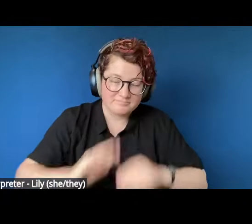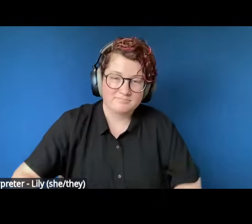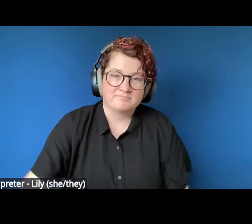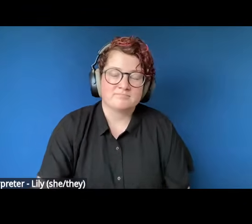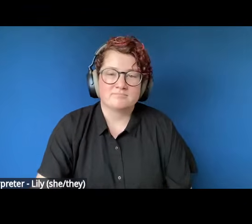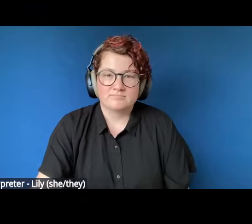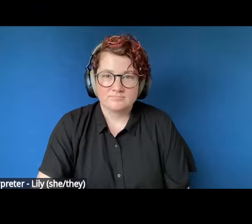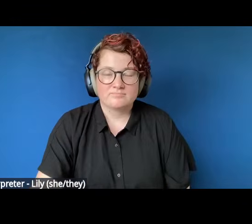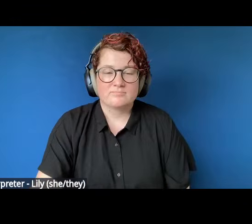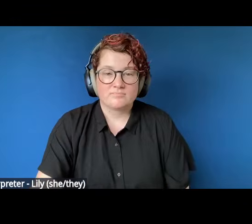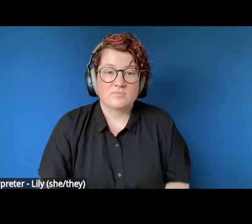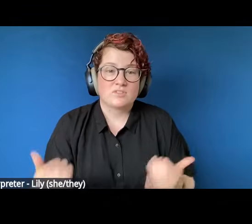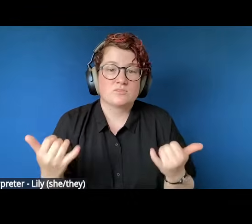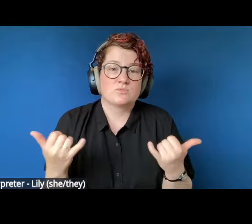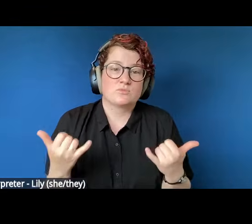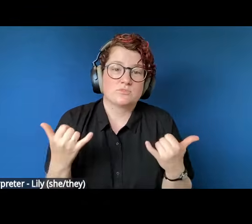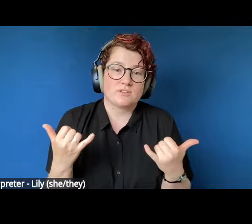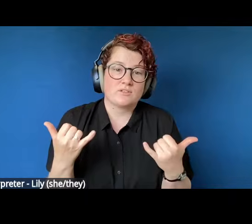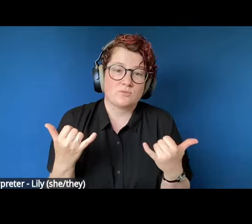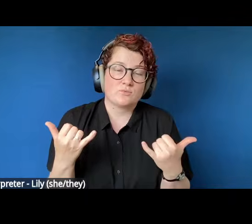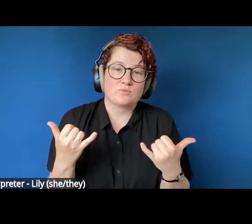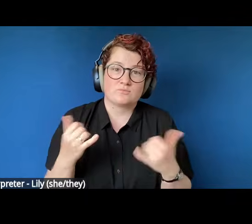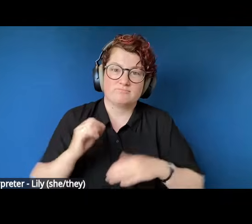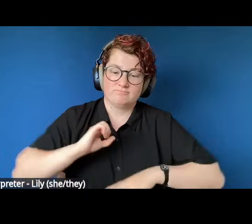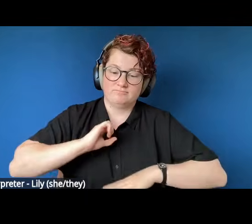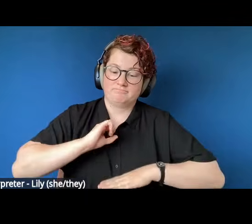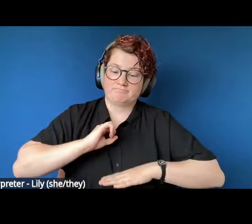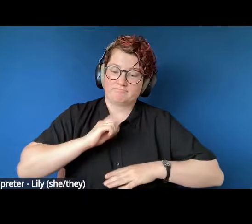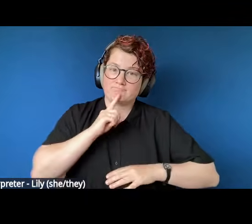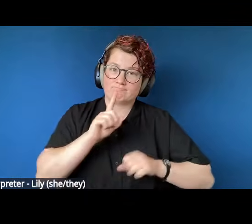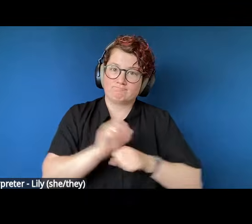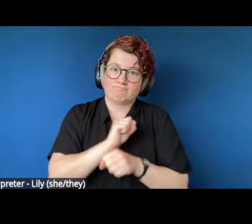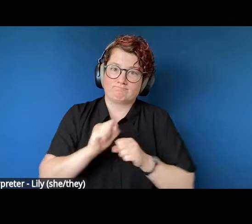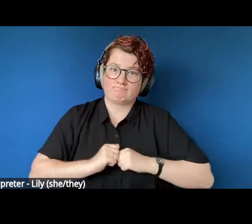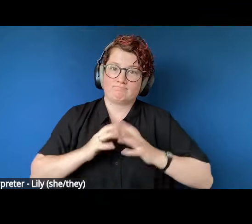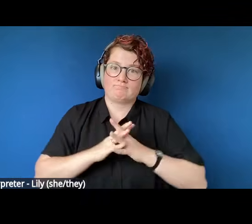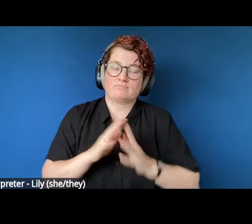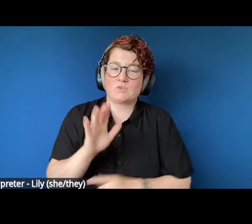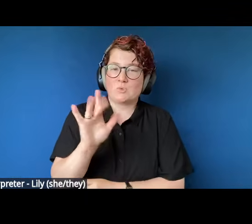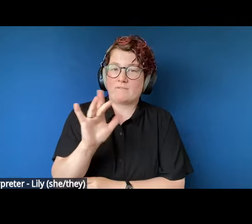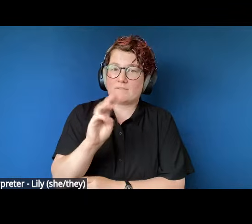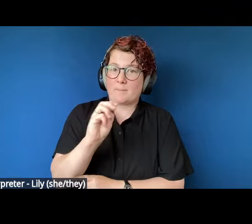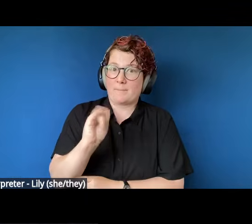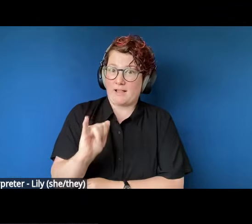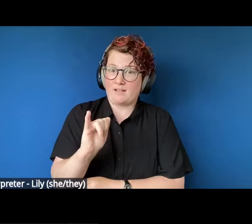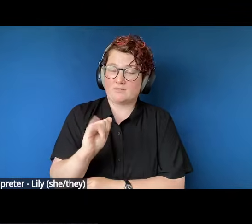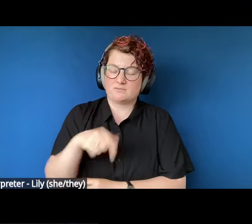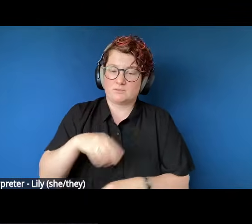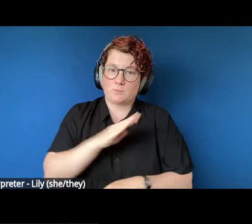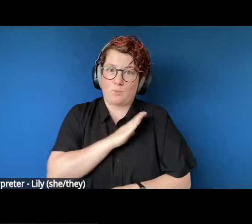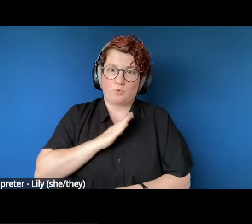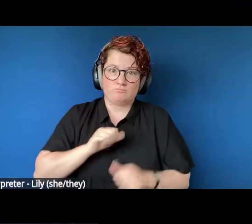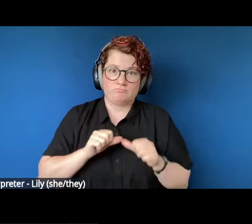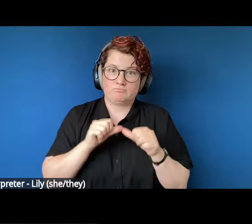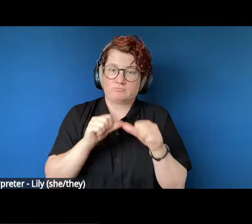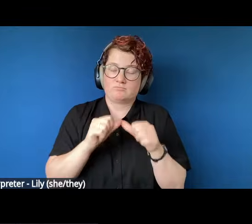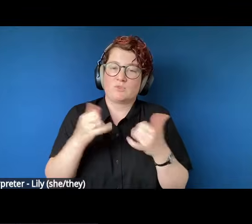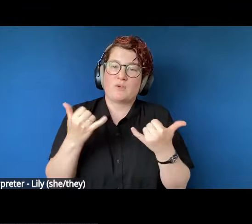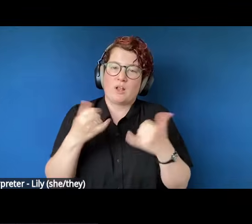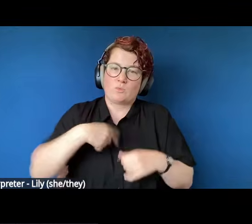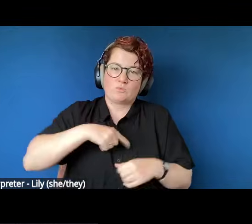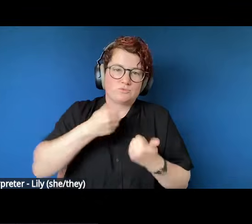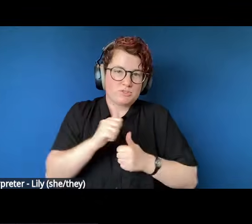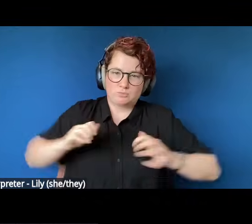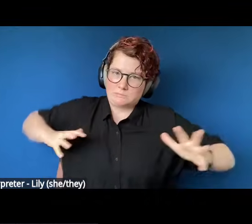So since the board was reinstated on the 25th of May, we've been very much focused on getting up to speed. In order to get